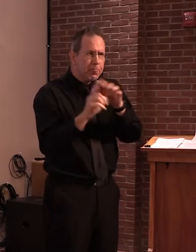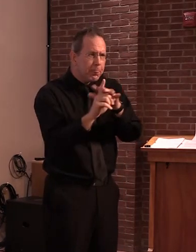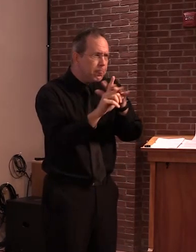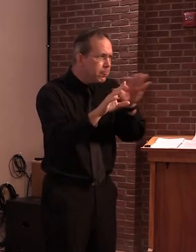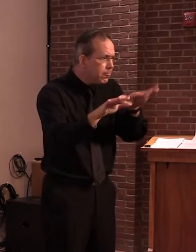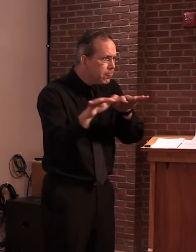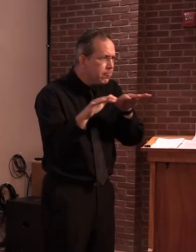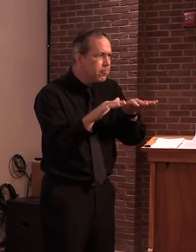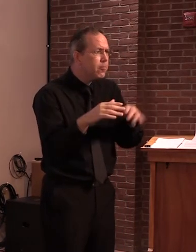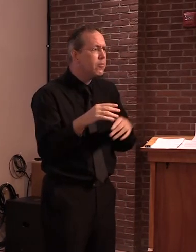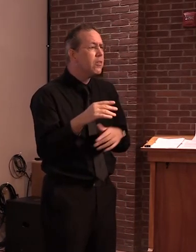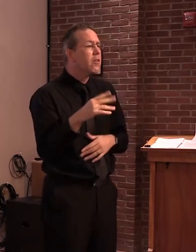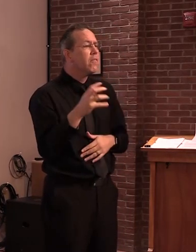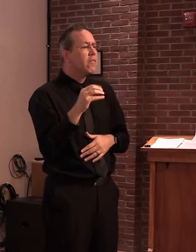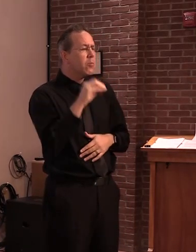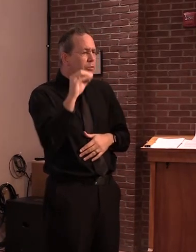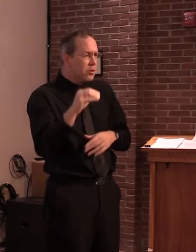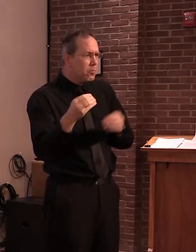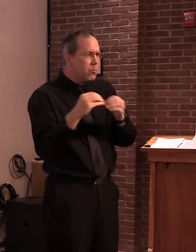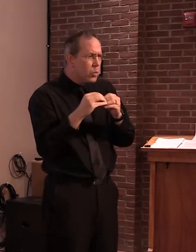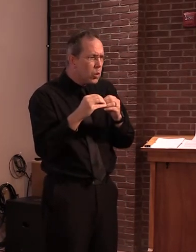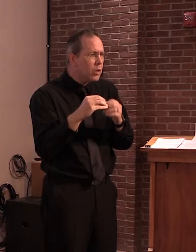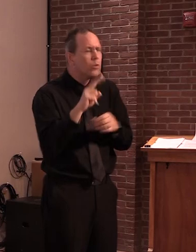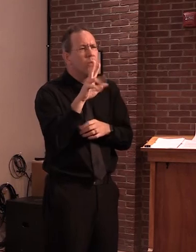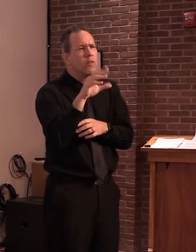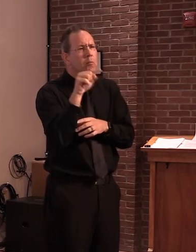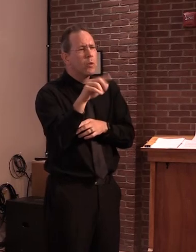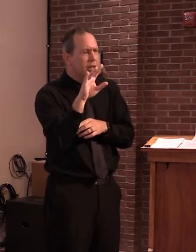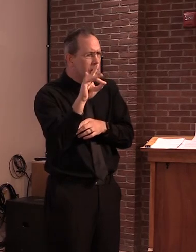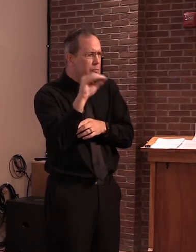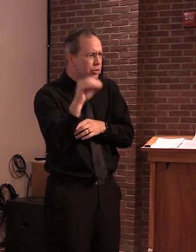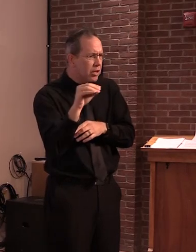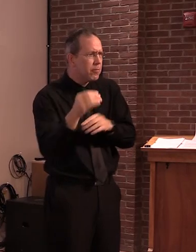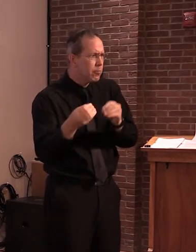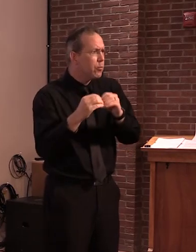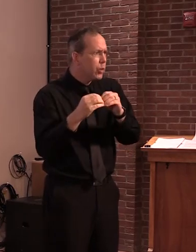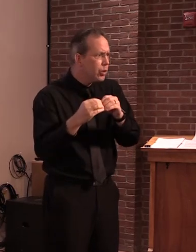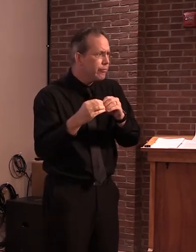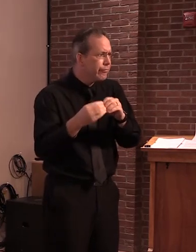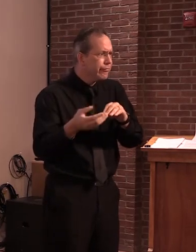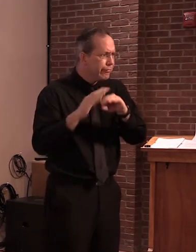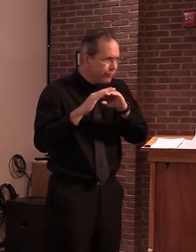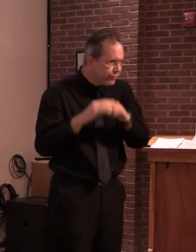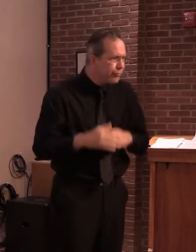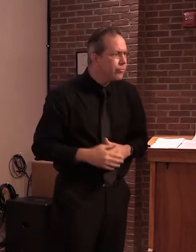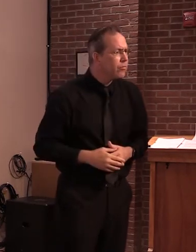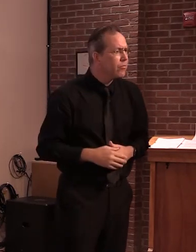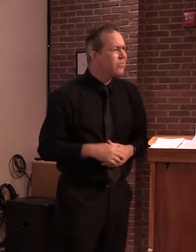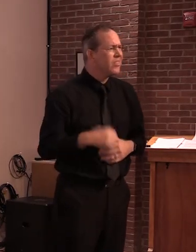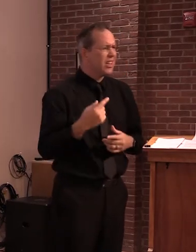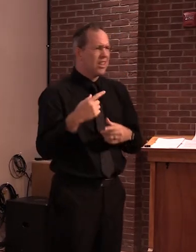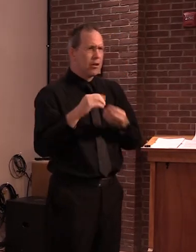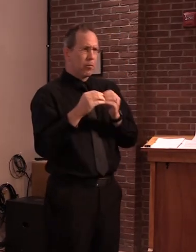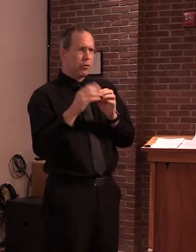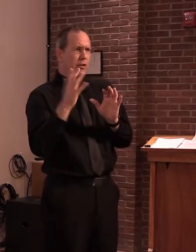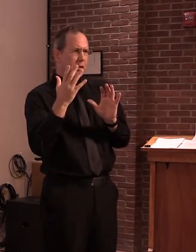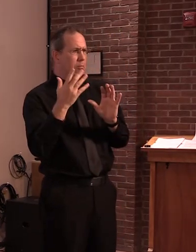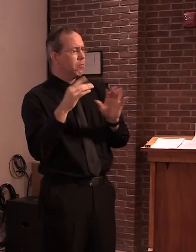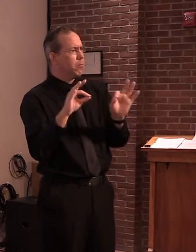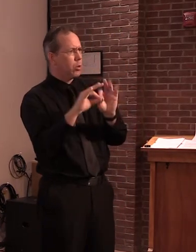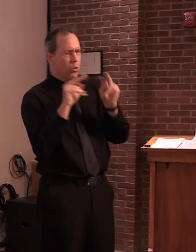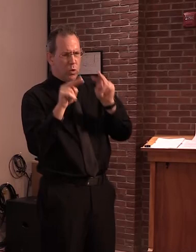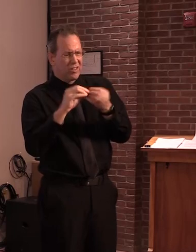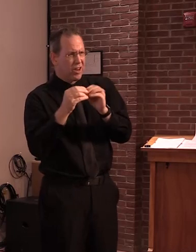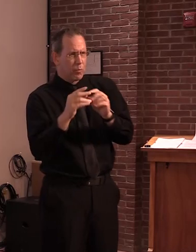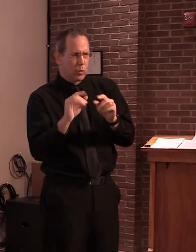this week than they were at the end of June. This regional data is certainly something we're going to have to keep a close eye on for the weeks to